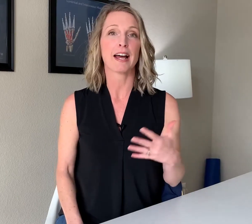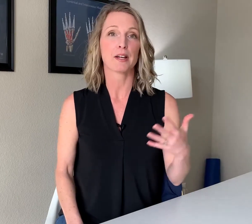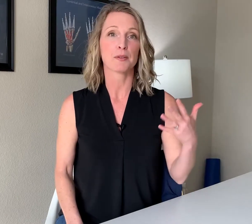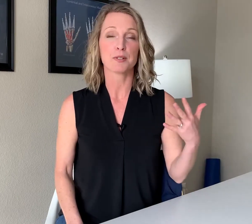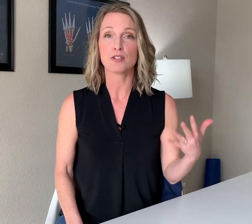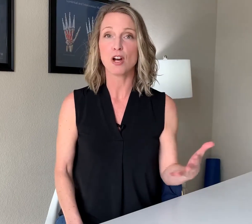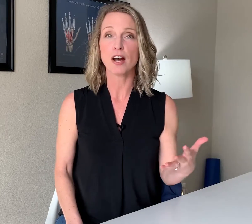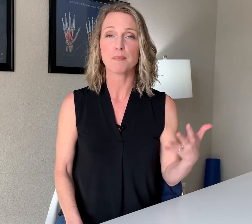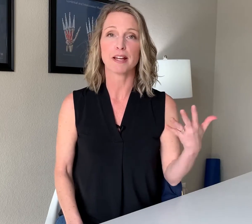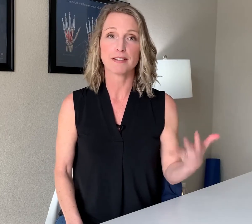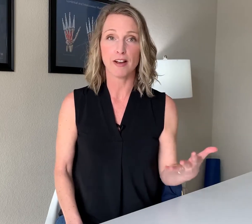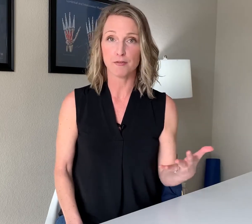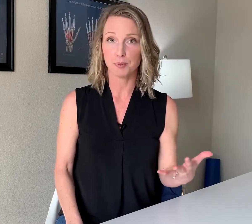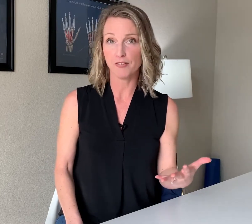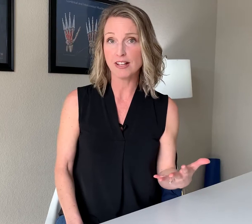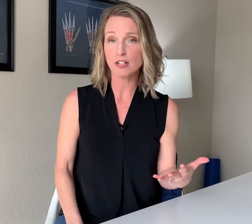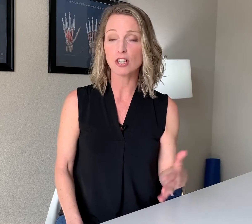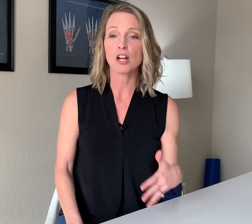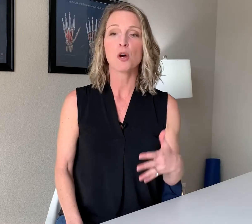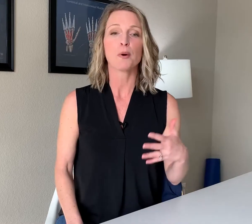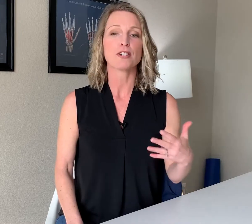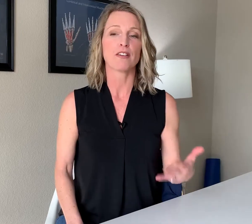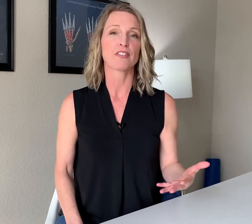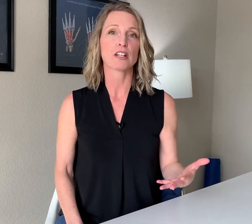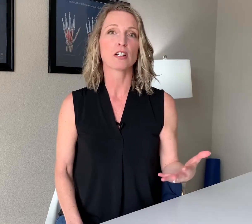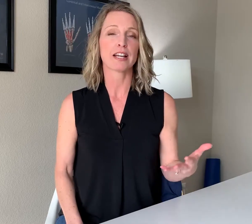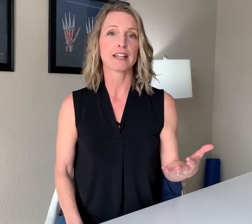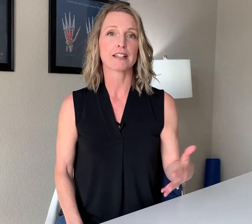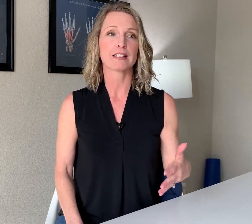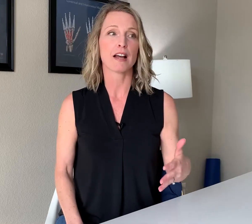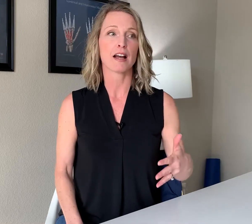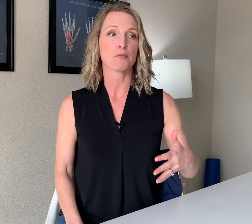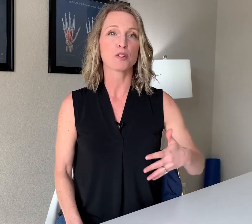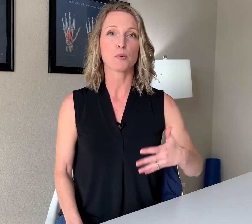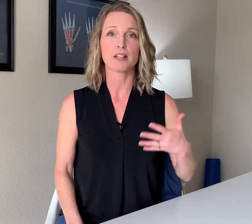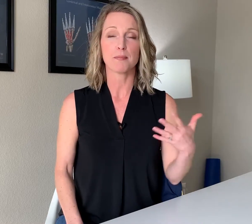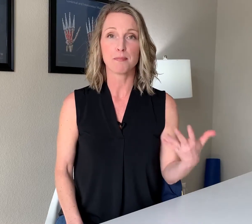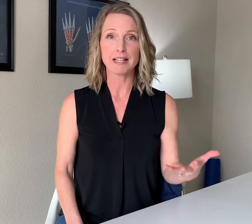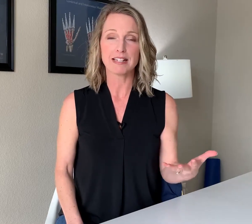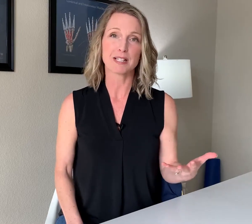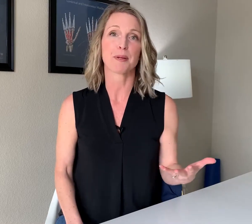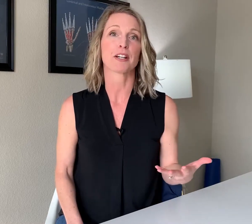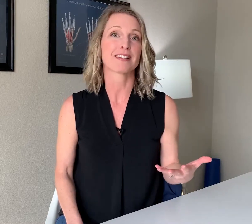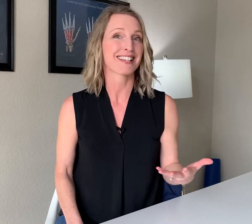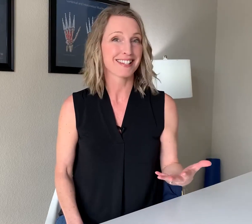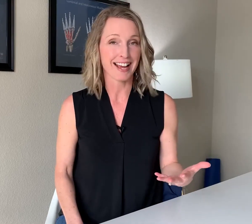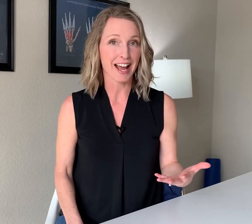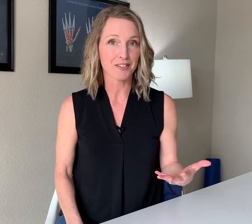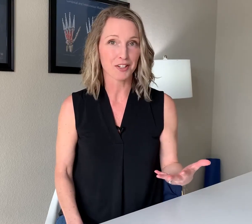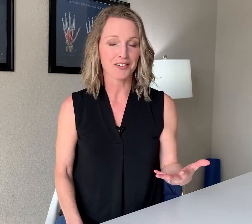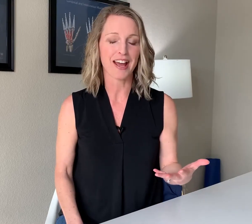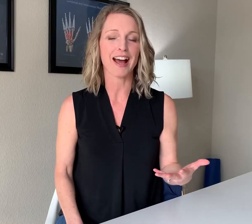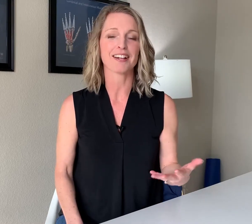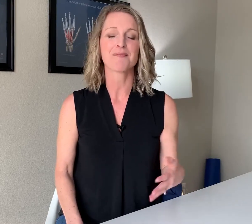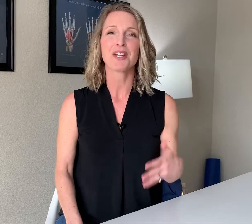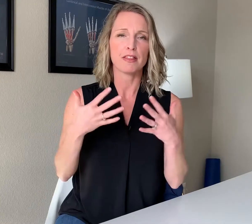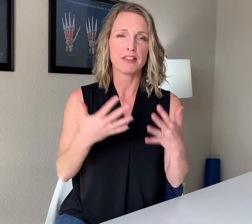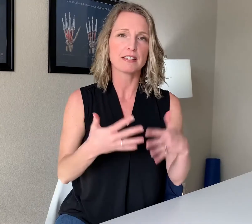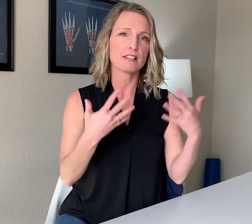I was taught by a deaf professor, which I feel was one of the best experiences I ever could have had. This is the way